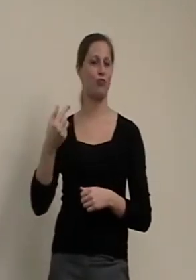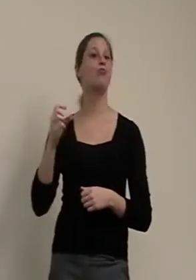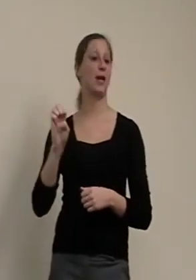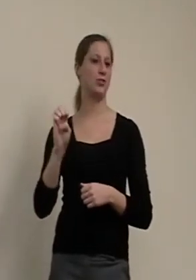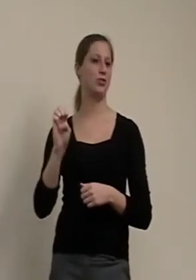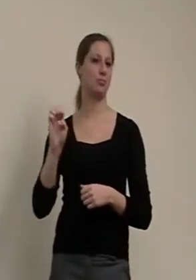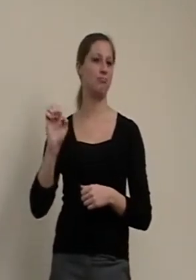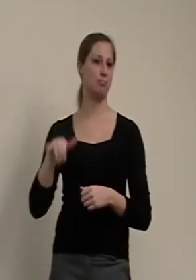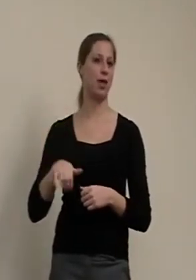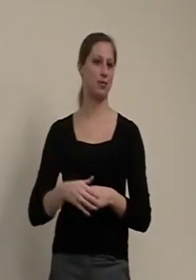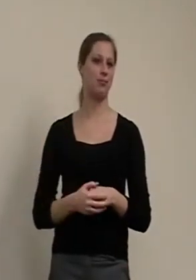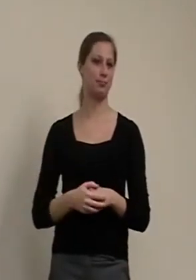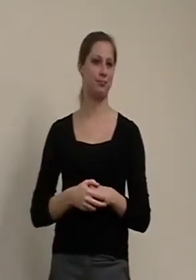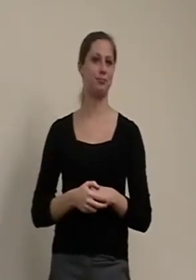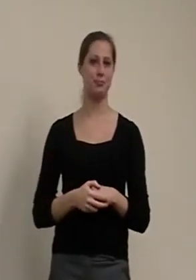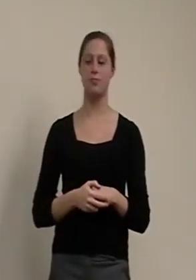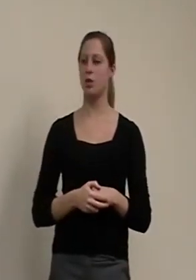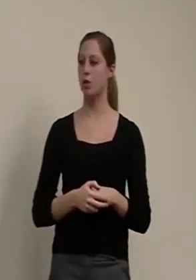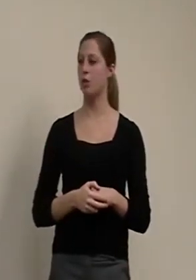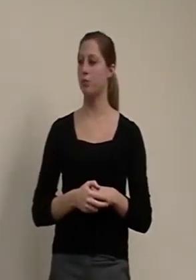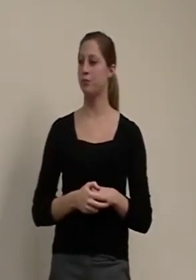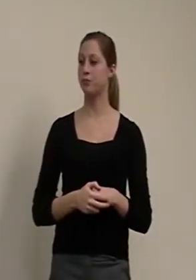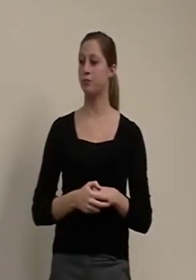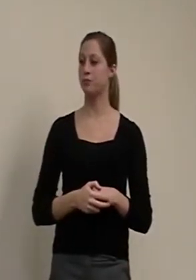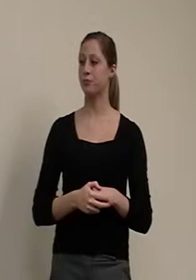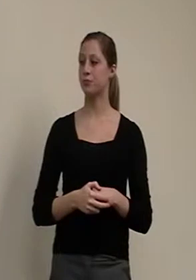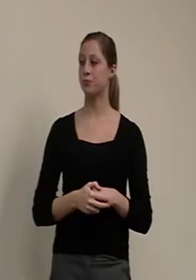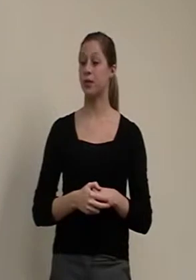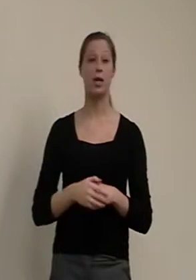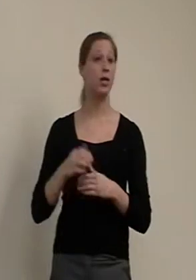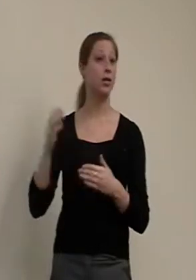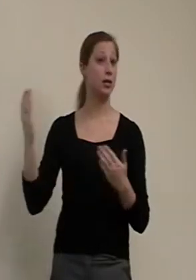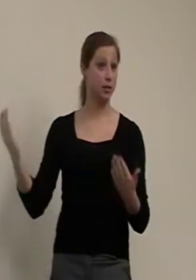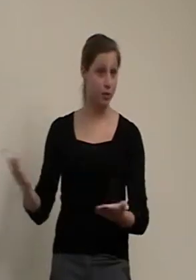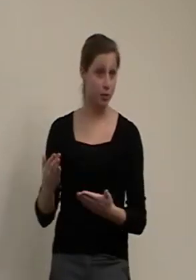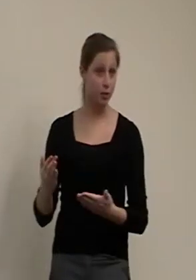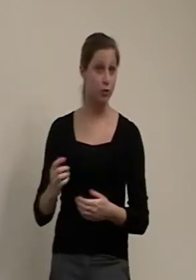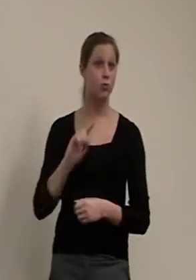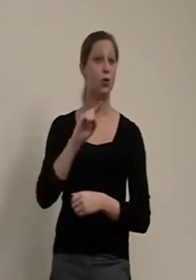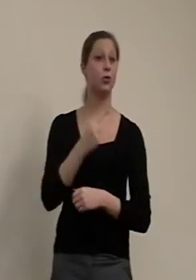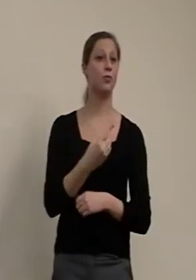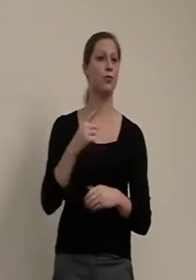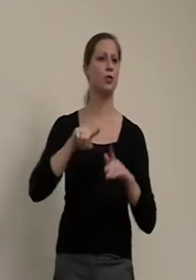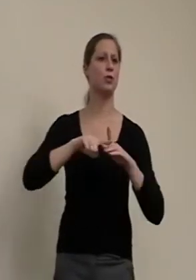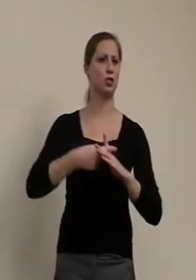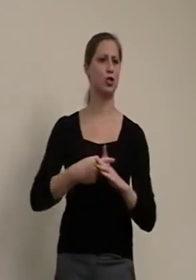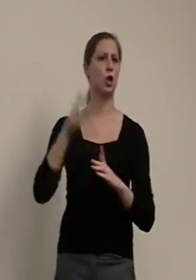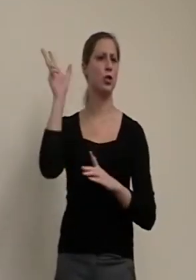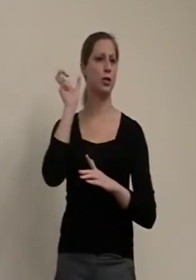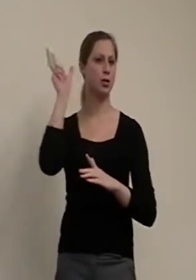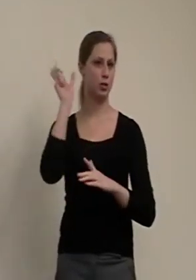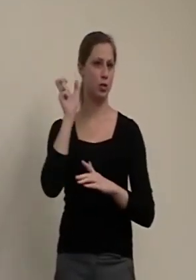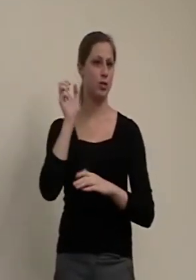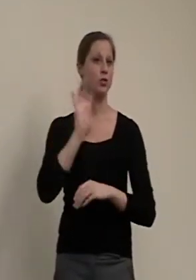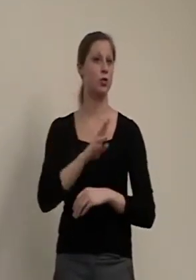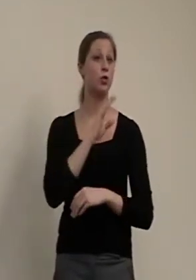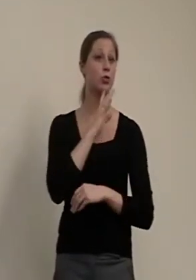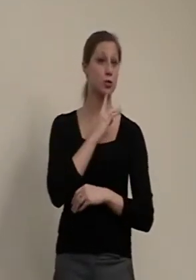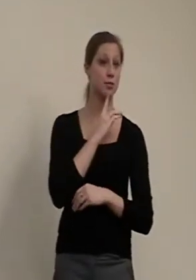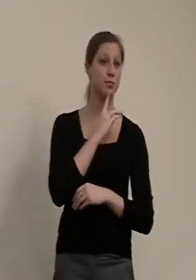This is where you first start hearing. This is where speech falls. Without any amplification, you're not hearing